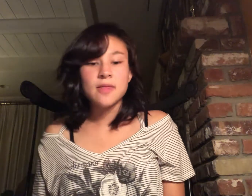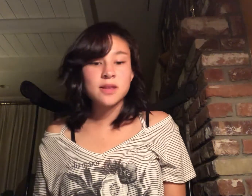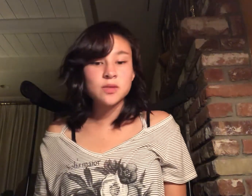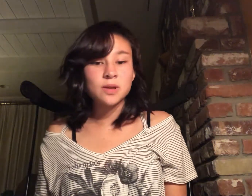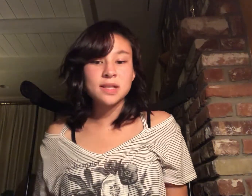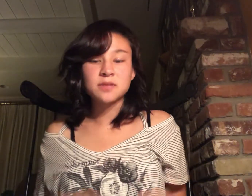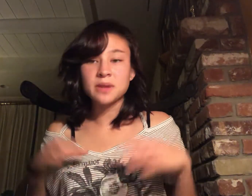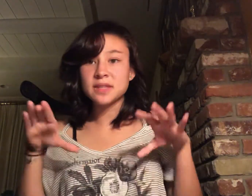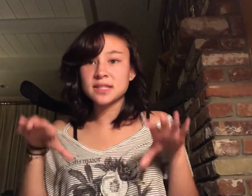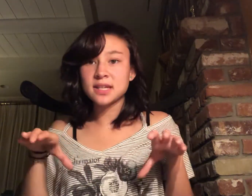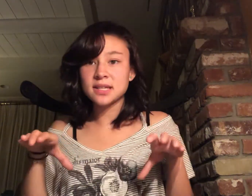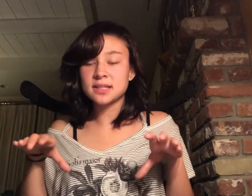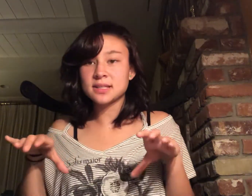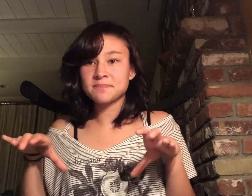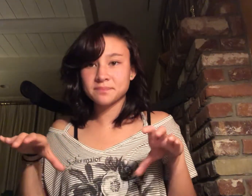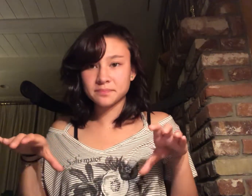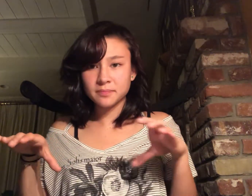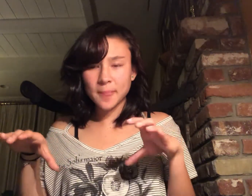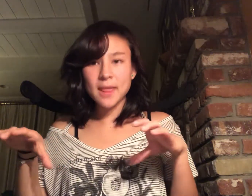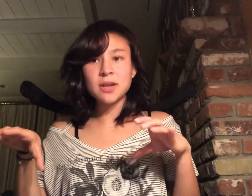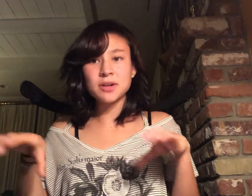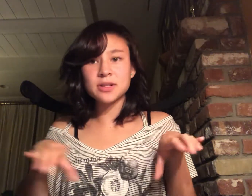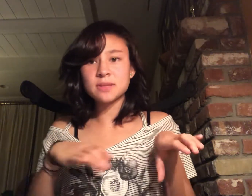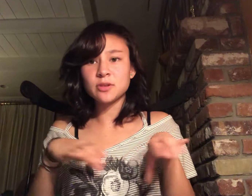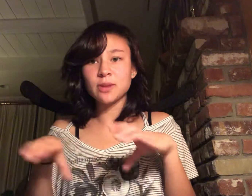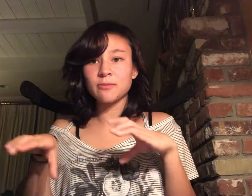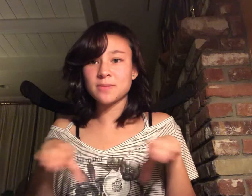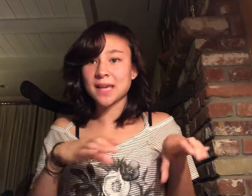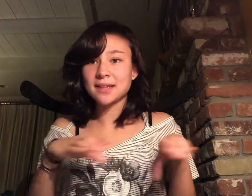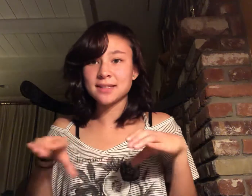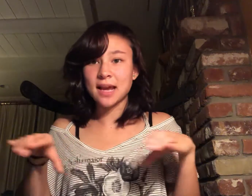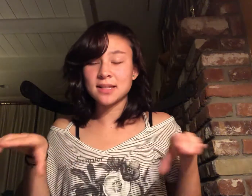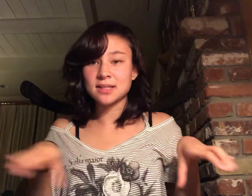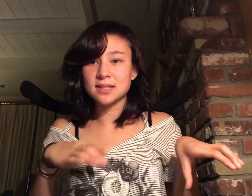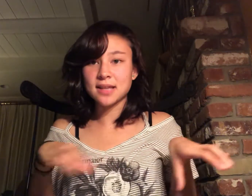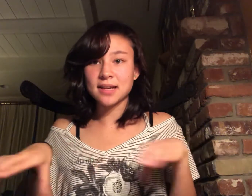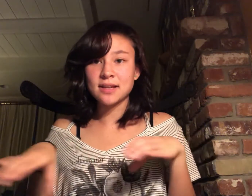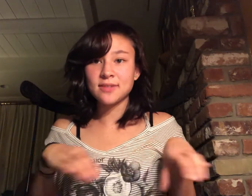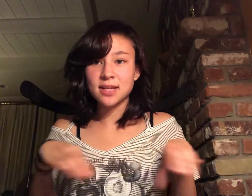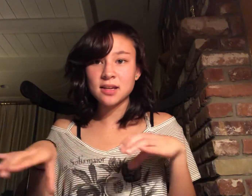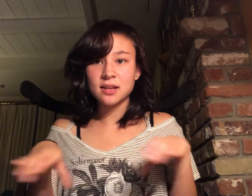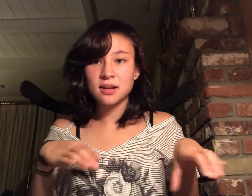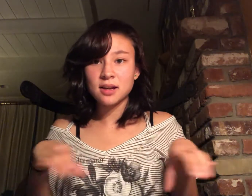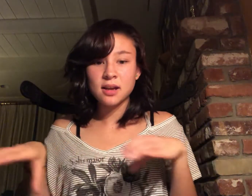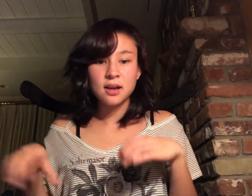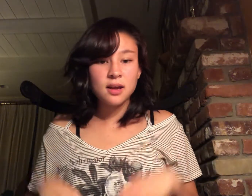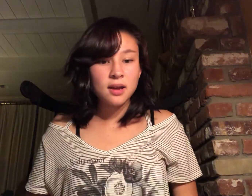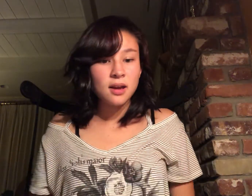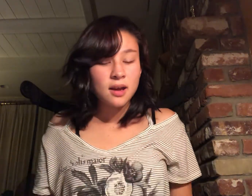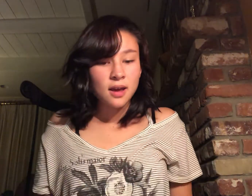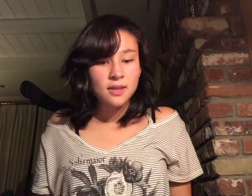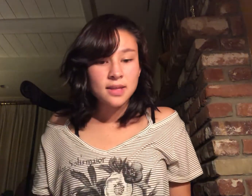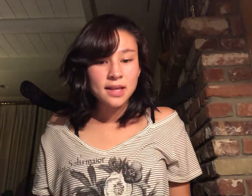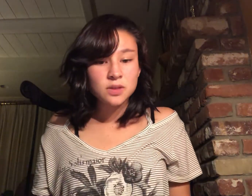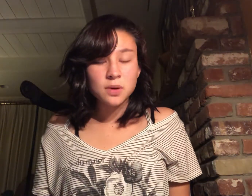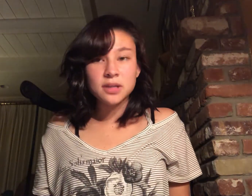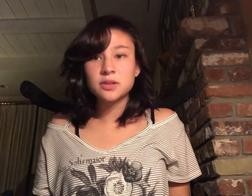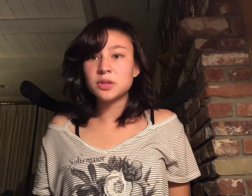this one is with C's. And you're going to move them from side to side. So this is activity. The next one,